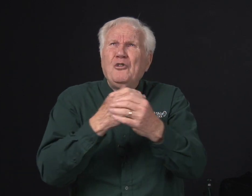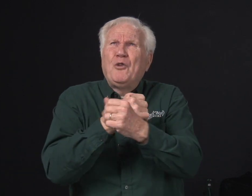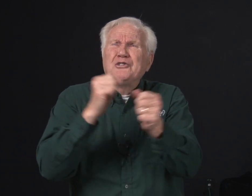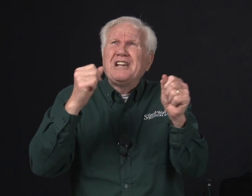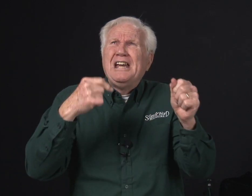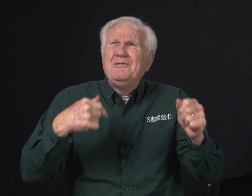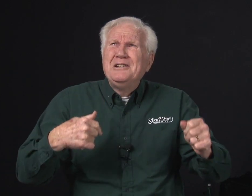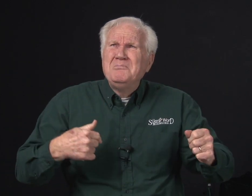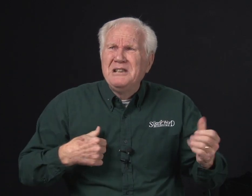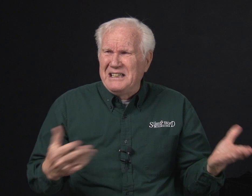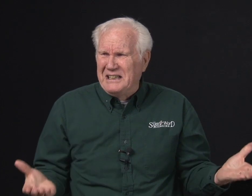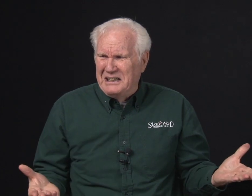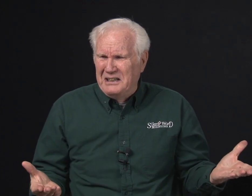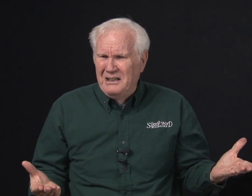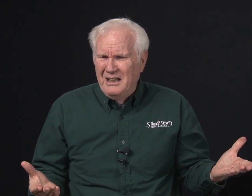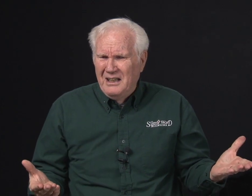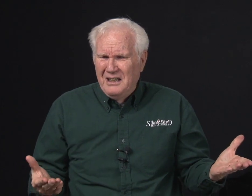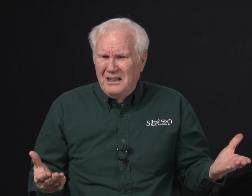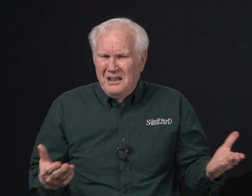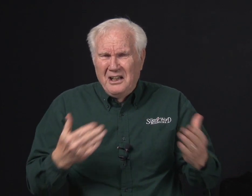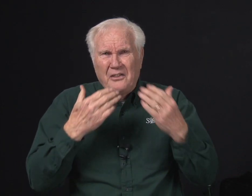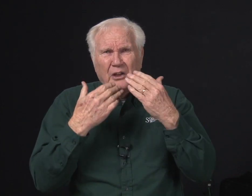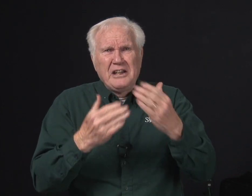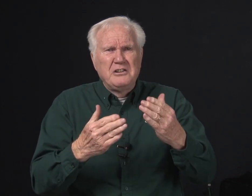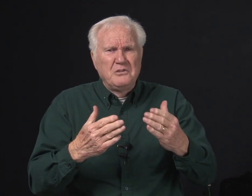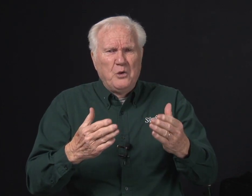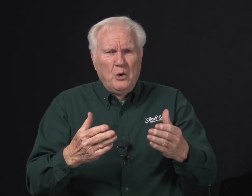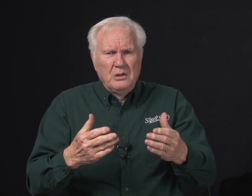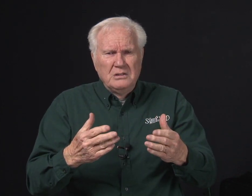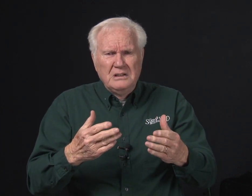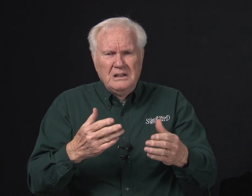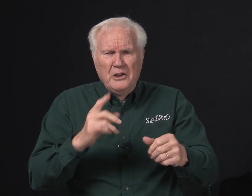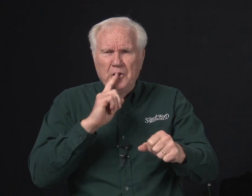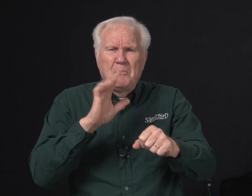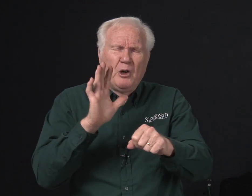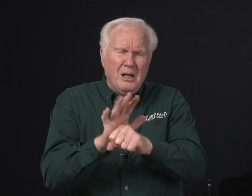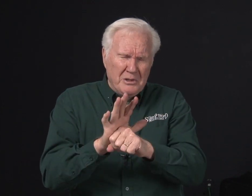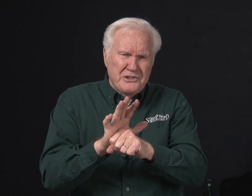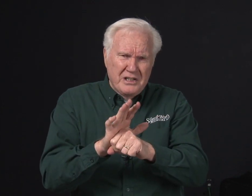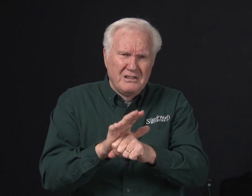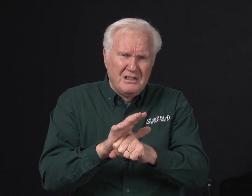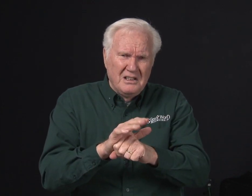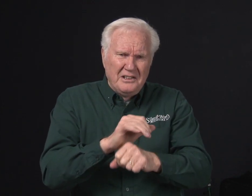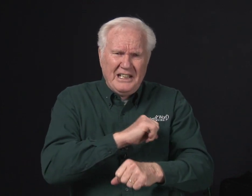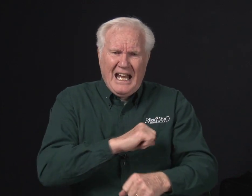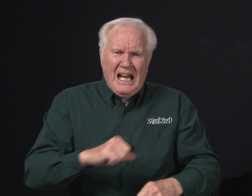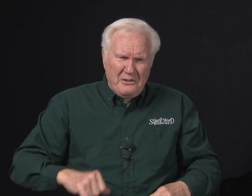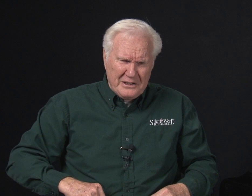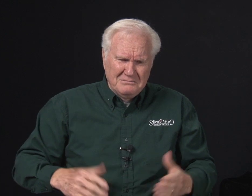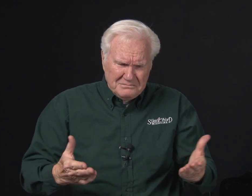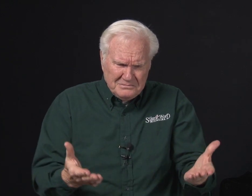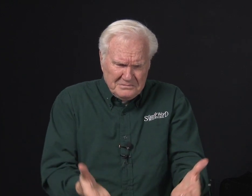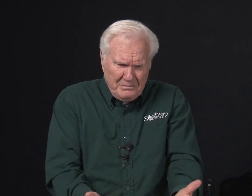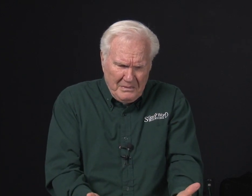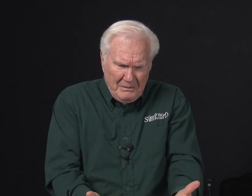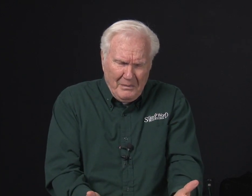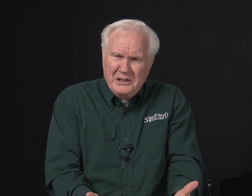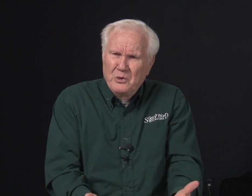for saving me. Thank you for the promise that Alvin made with